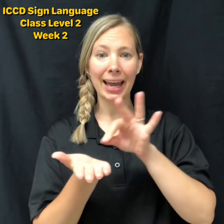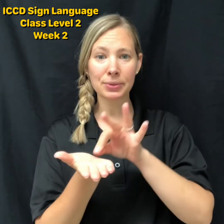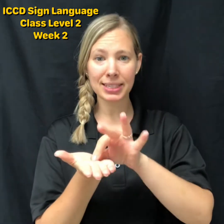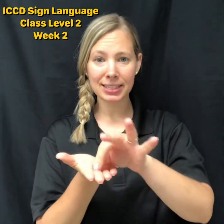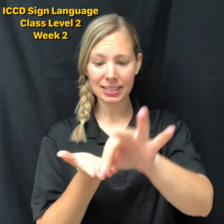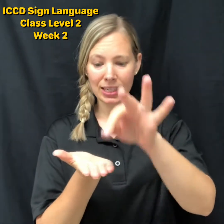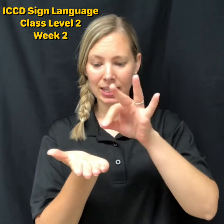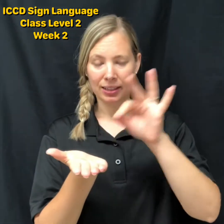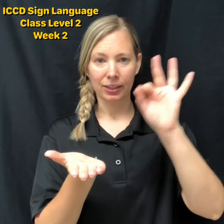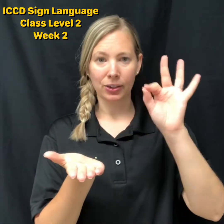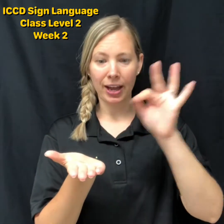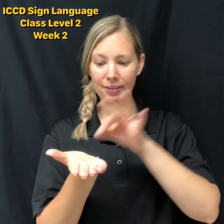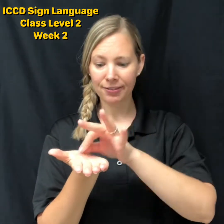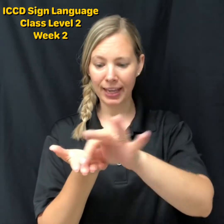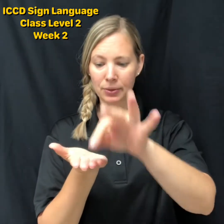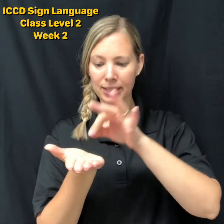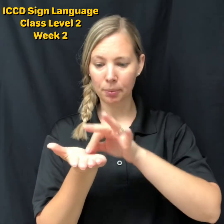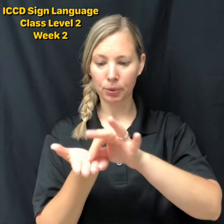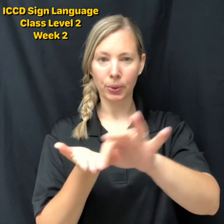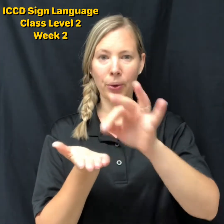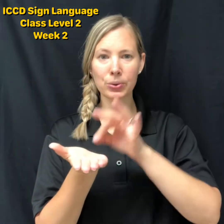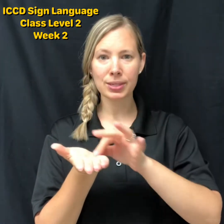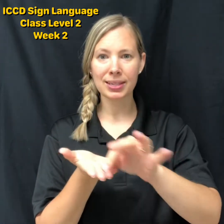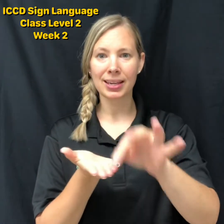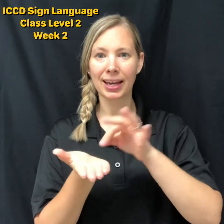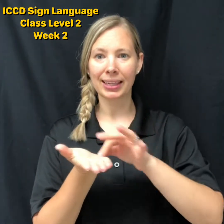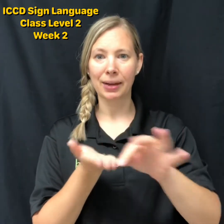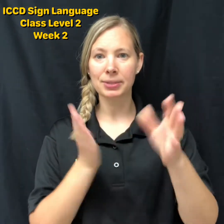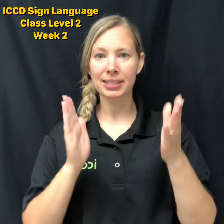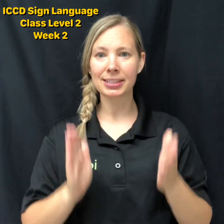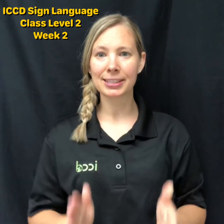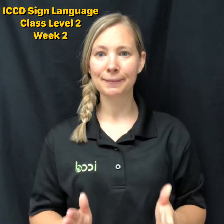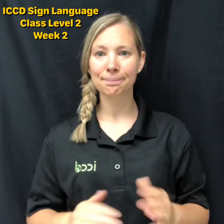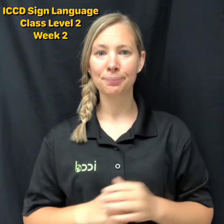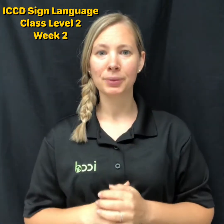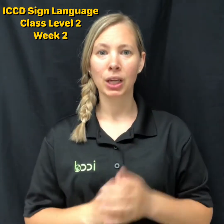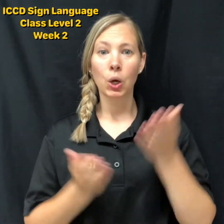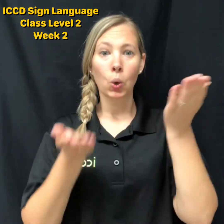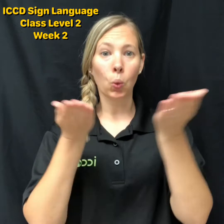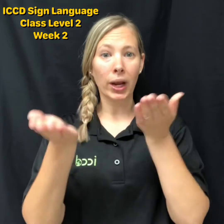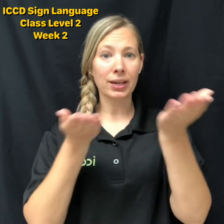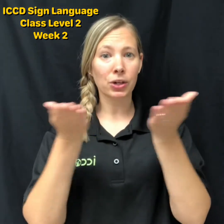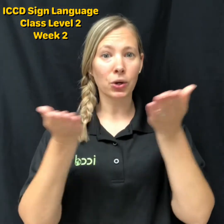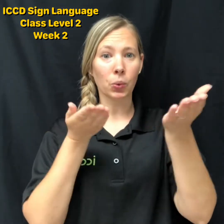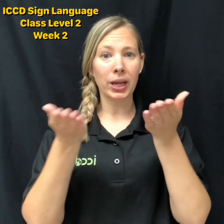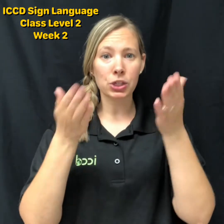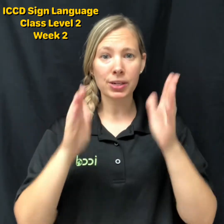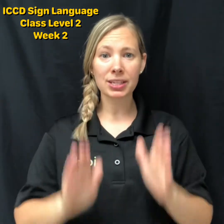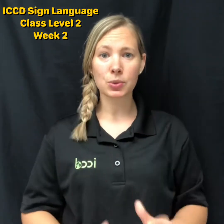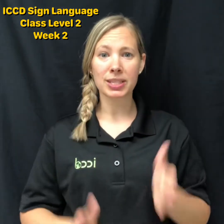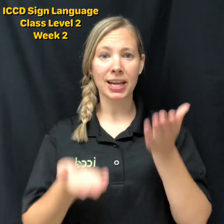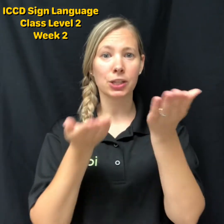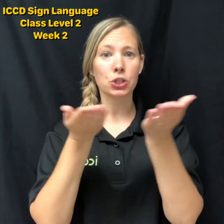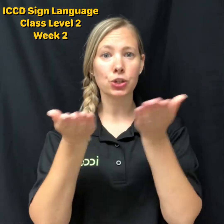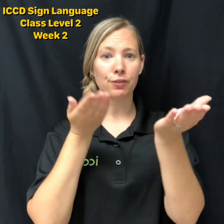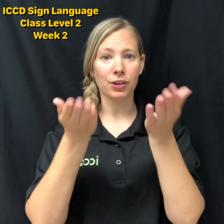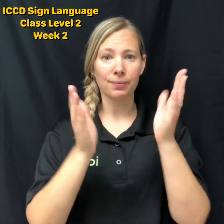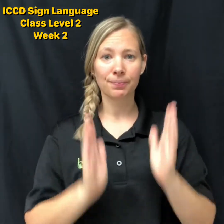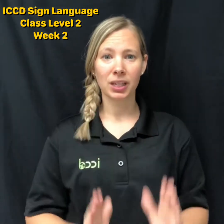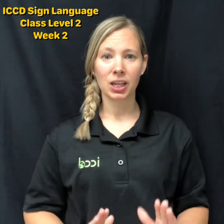Accountant, like your F, counting up the rows, accountant. Waiter or waitress, we sign server. So it's